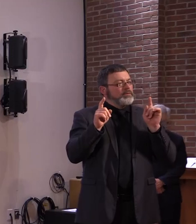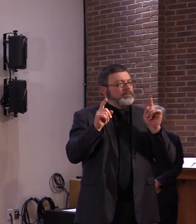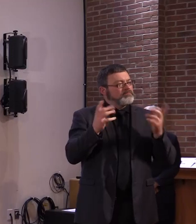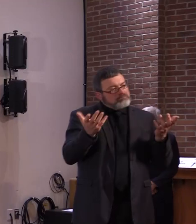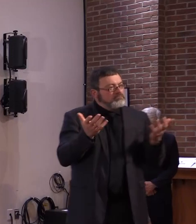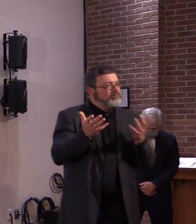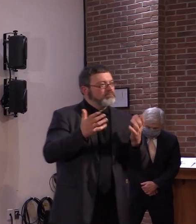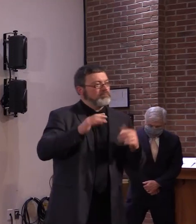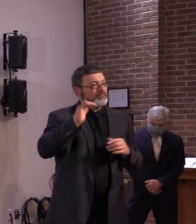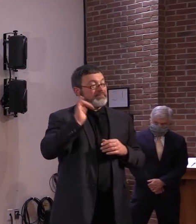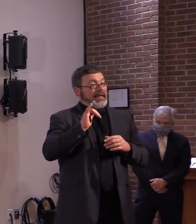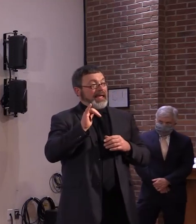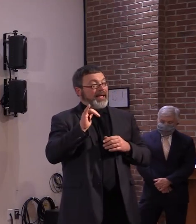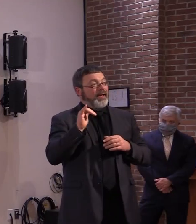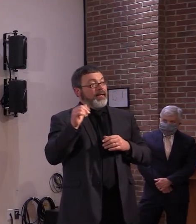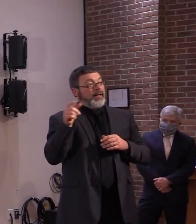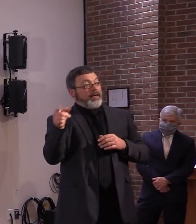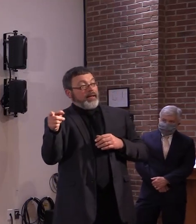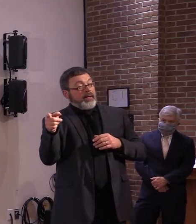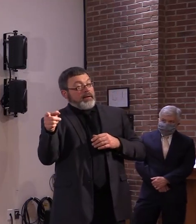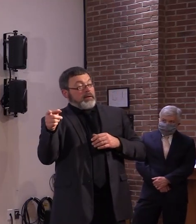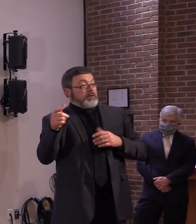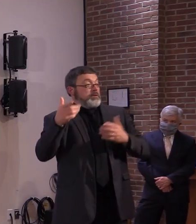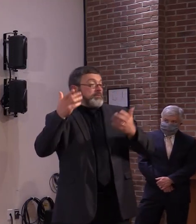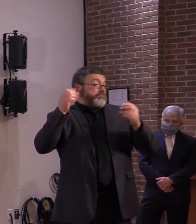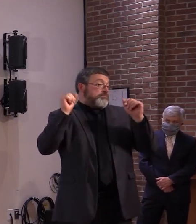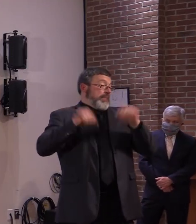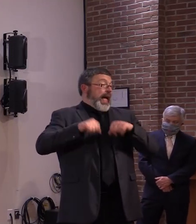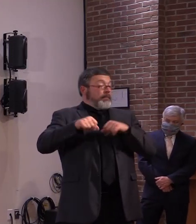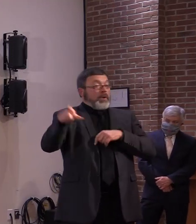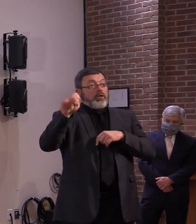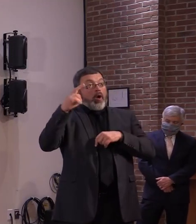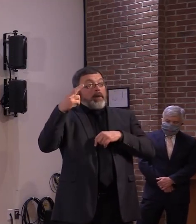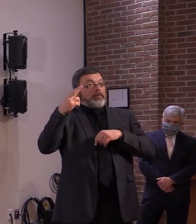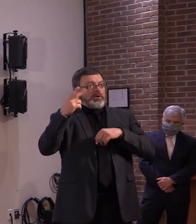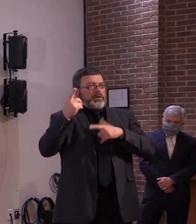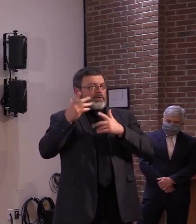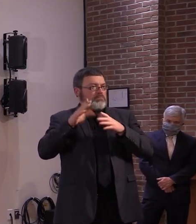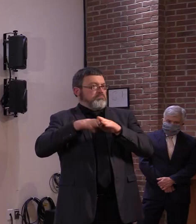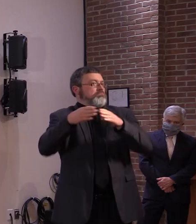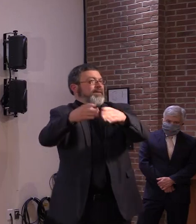which they've opened. But that's a hypothesis.